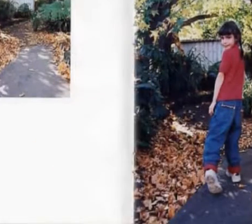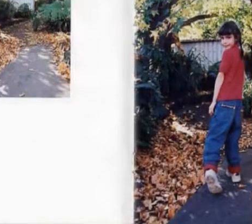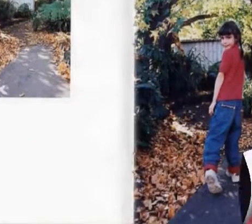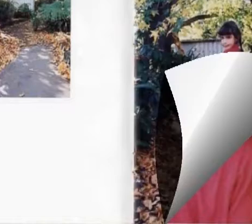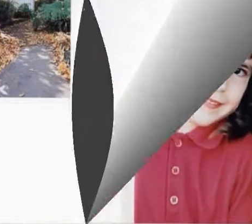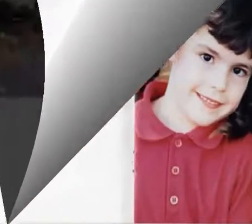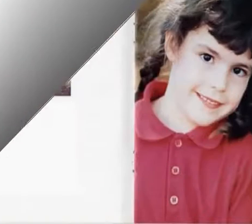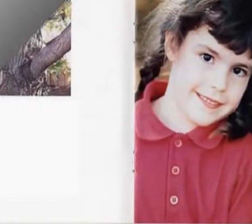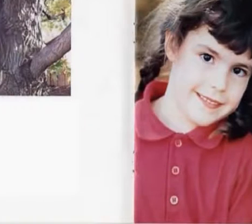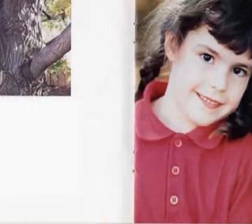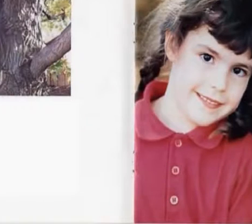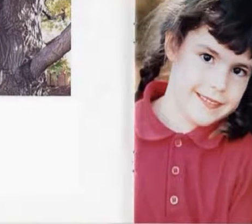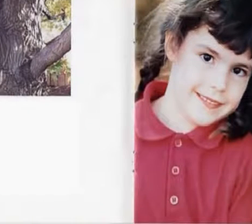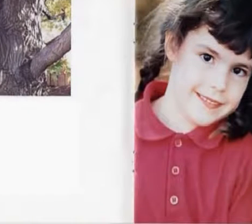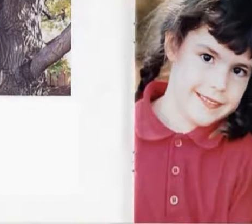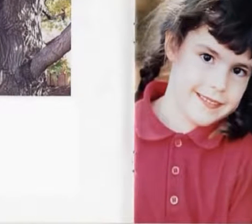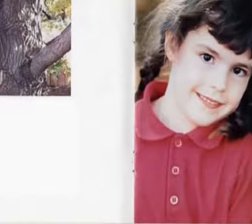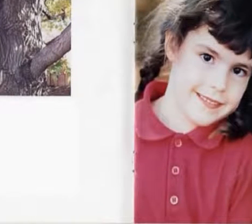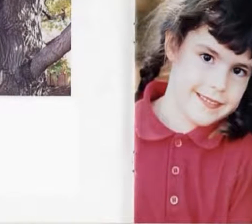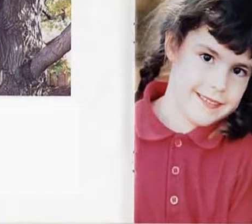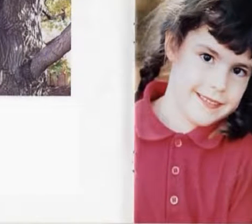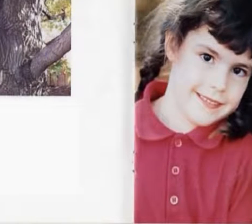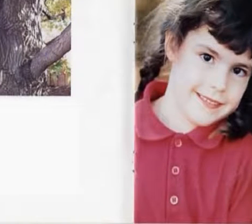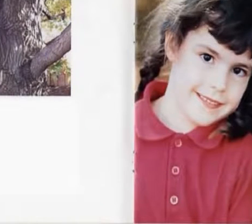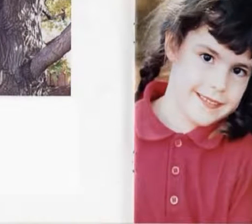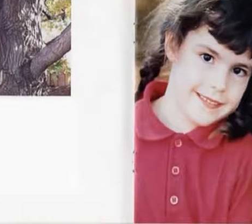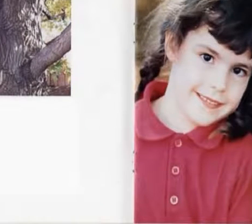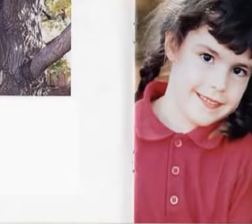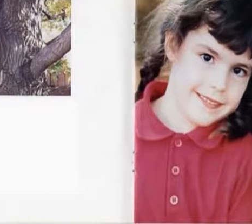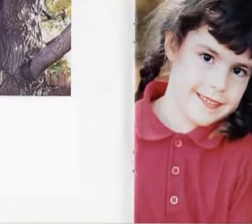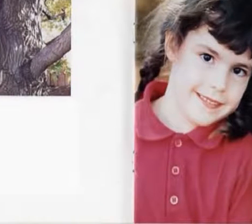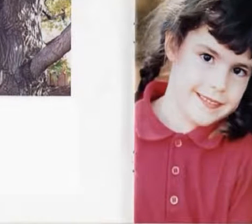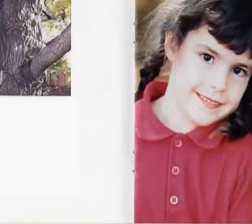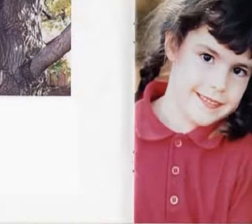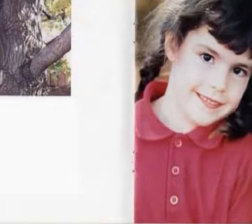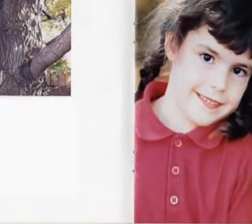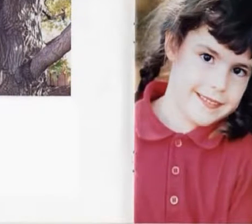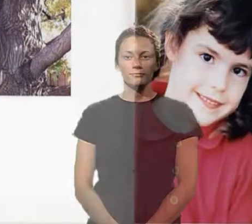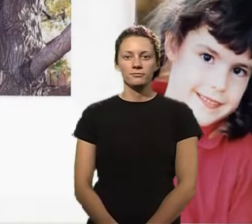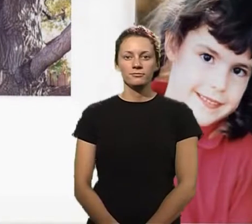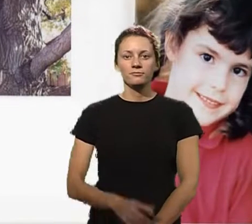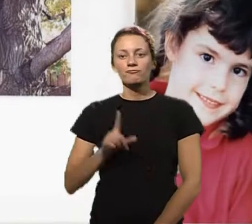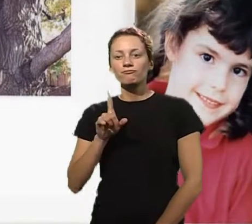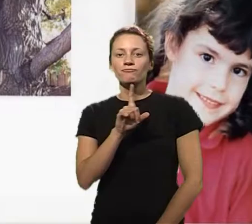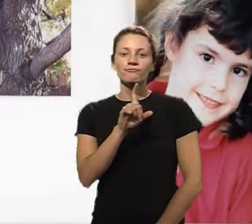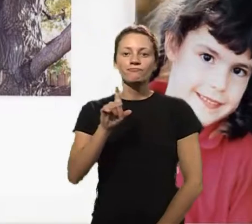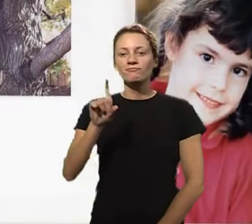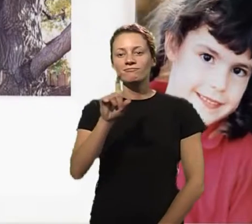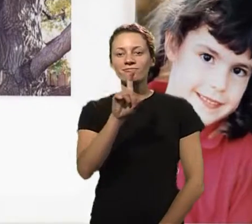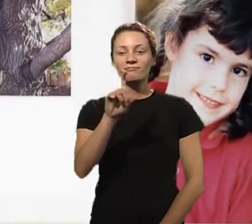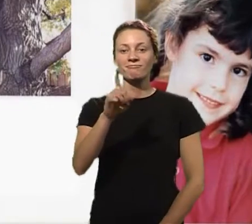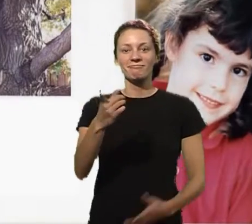I walk along the path. Here is the trunk of the tree where I play.